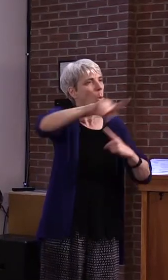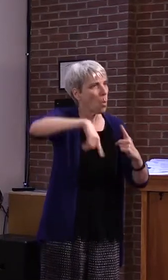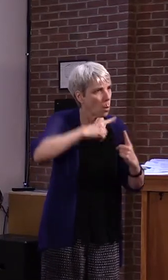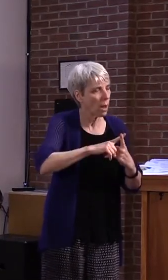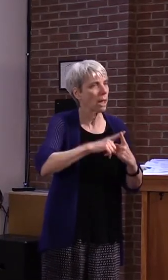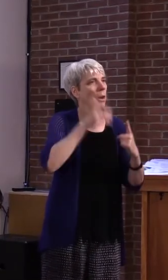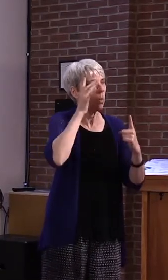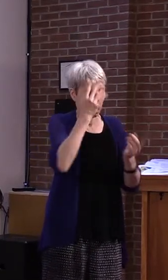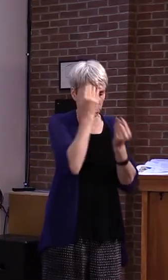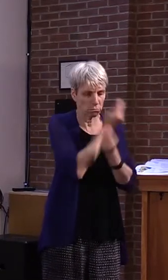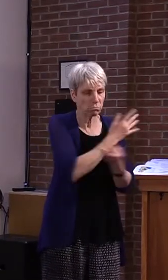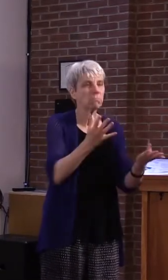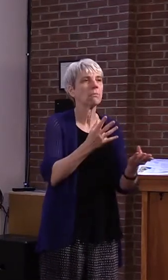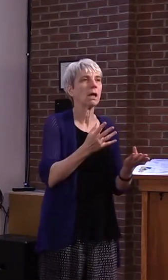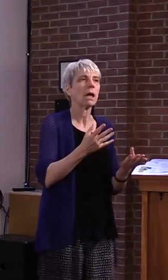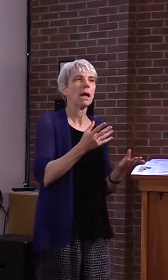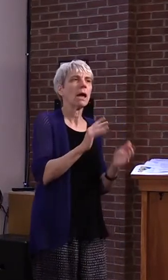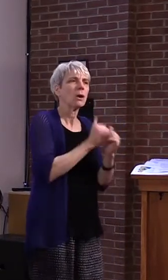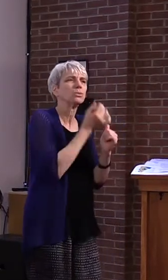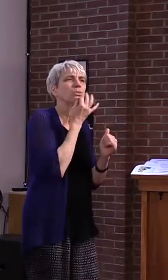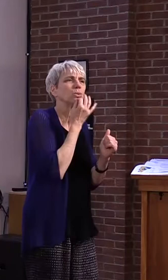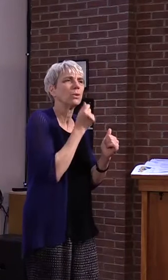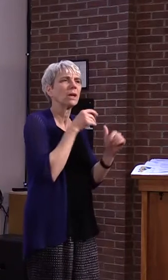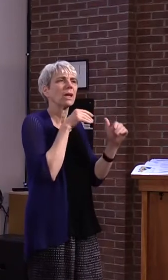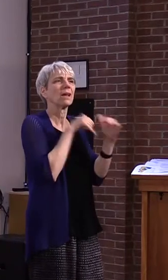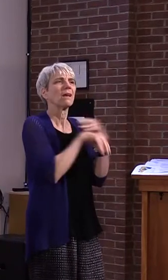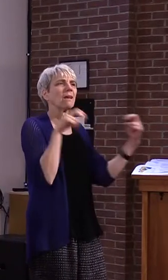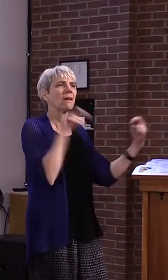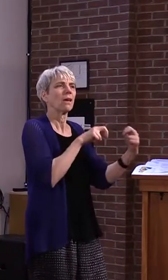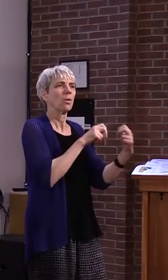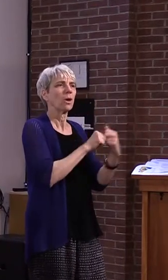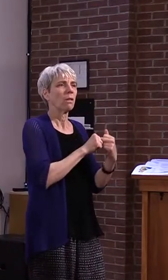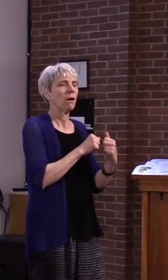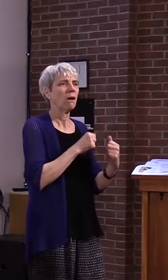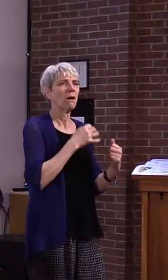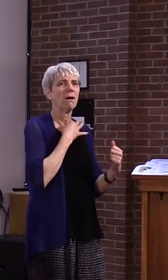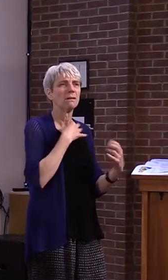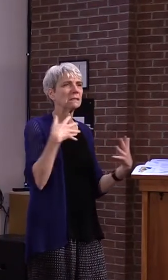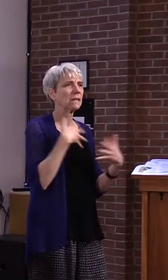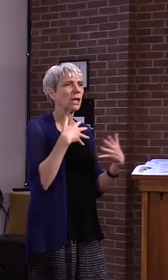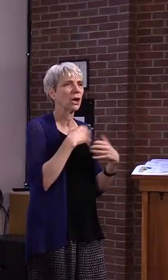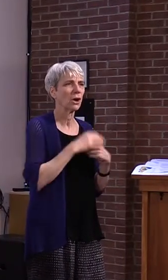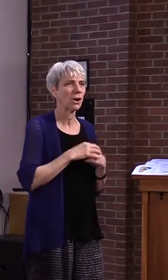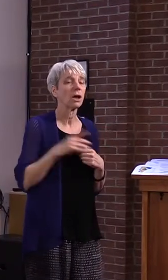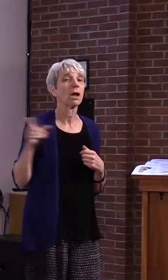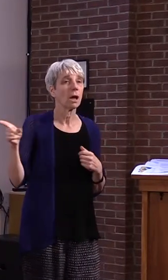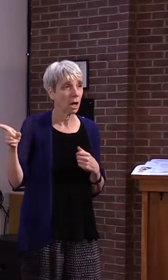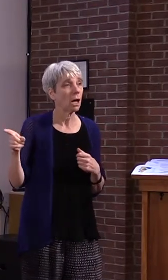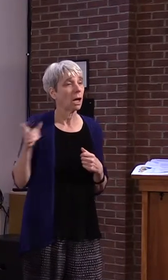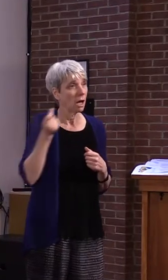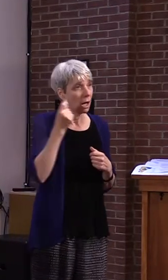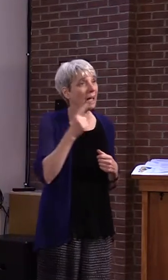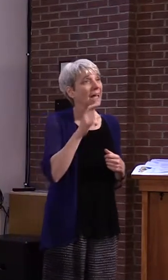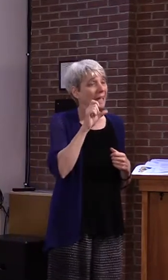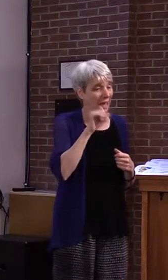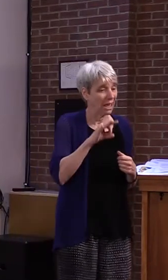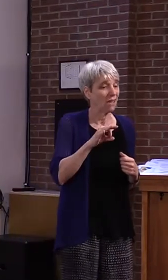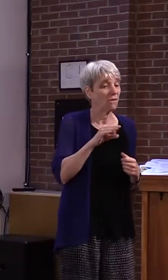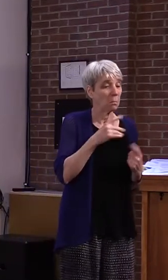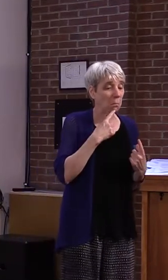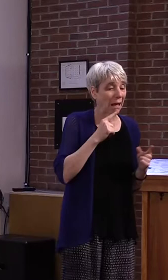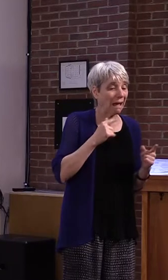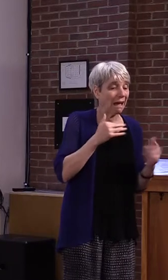they can see their loved ones is frightening for them. There is a path to indoor visitation. It's through the phases that I